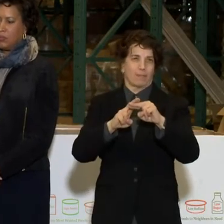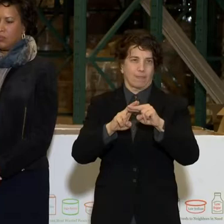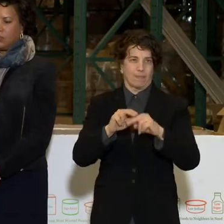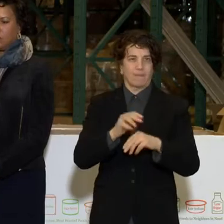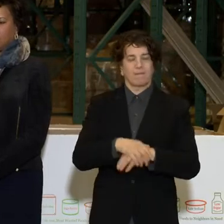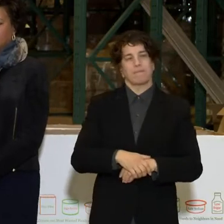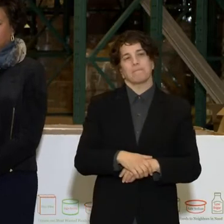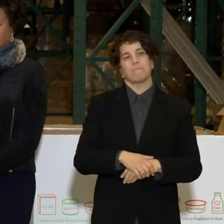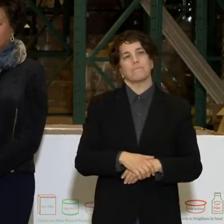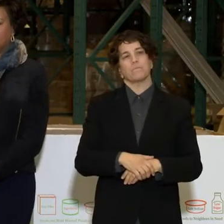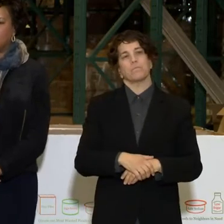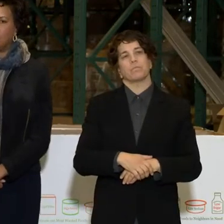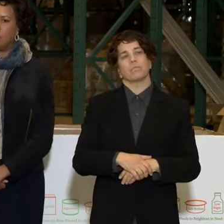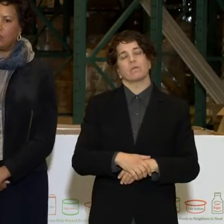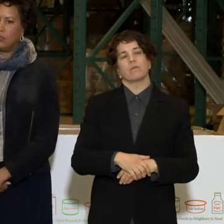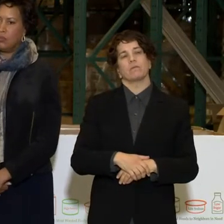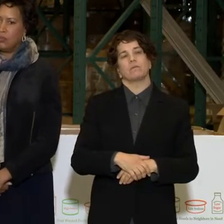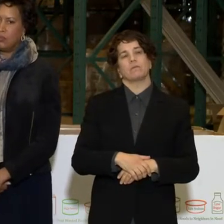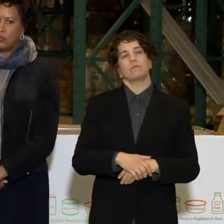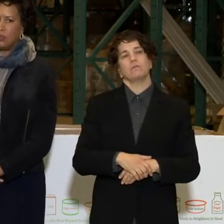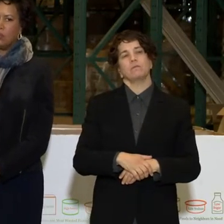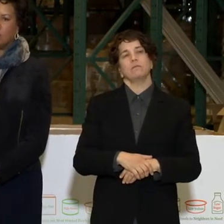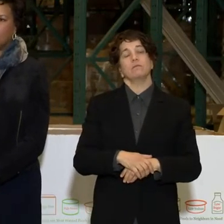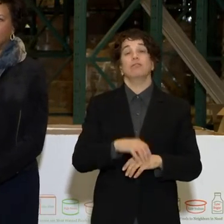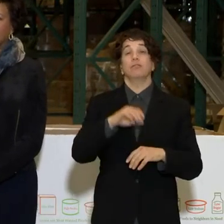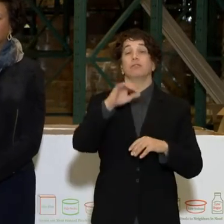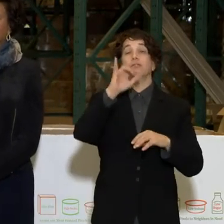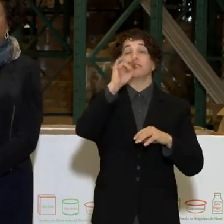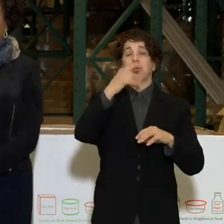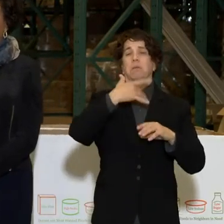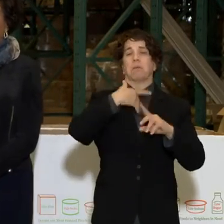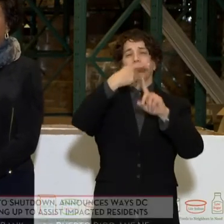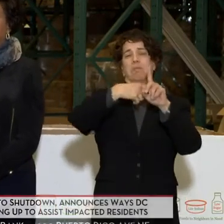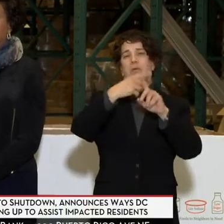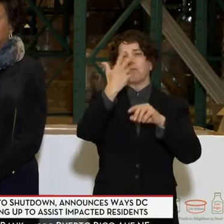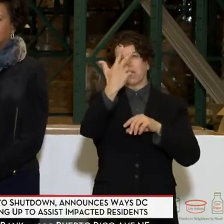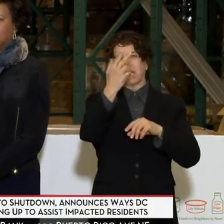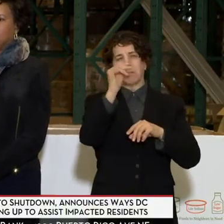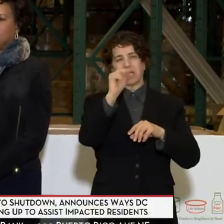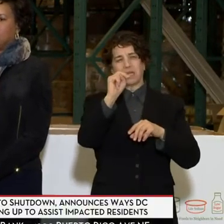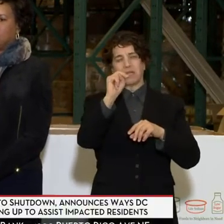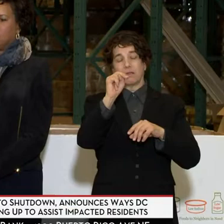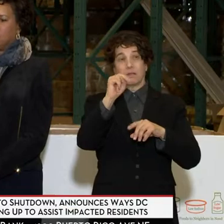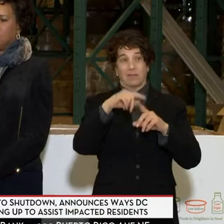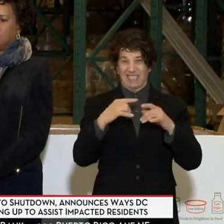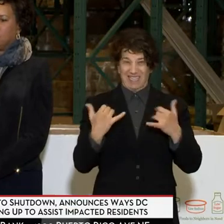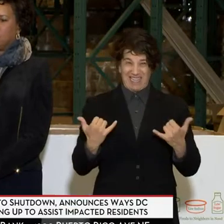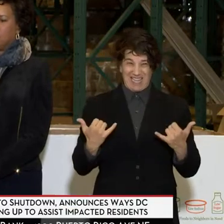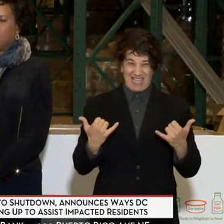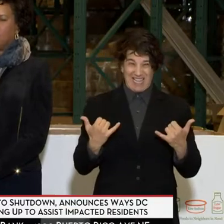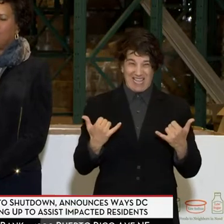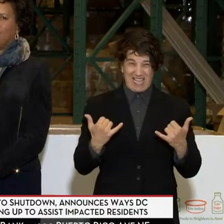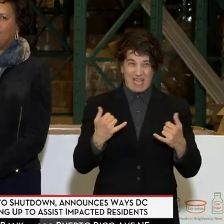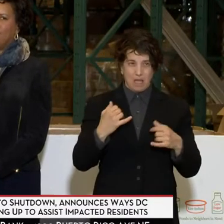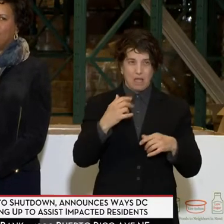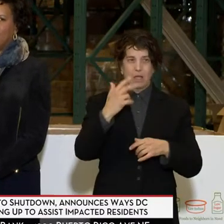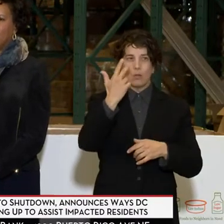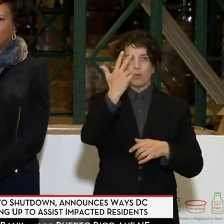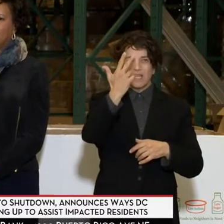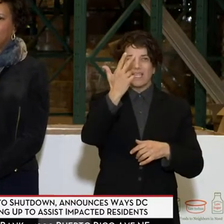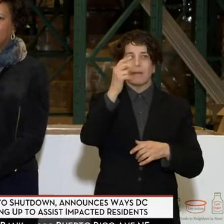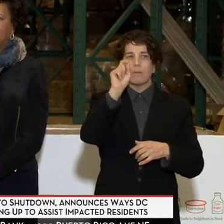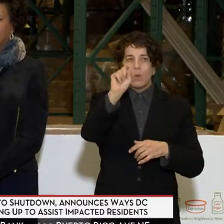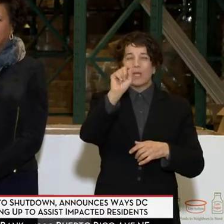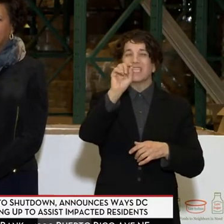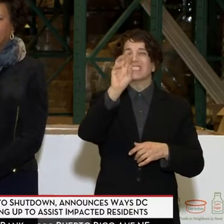the equivalent of 3 million meals. But by the end of this month, we're expecting that number to go to 3.6 million meals. So